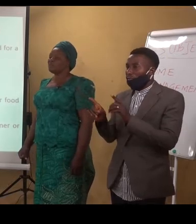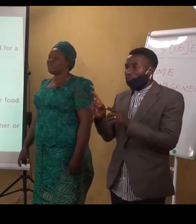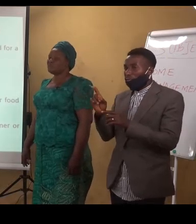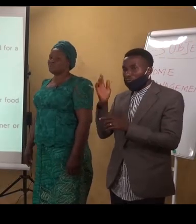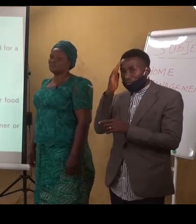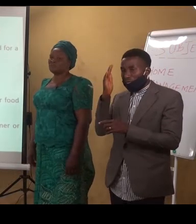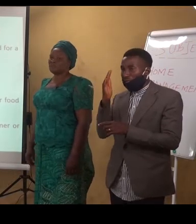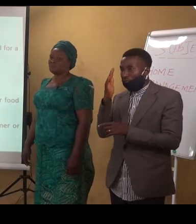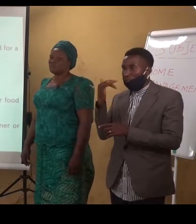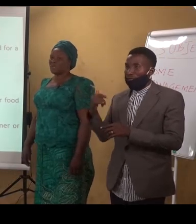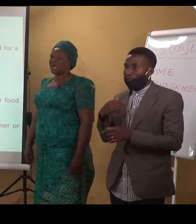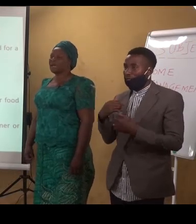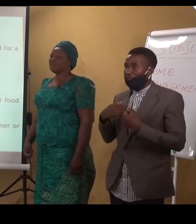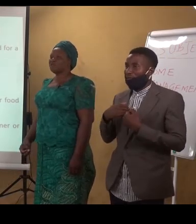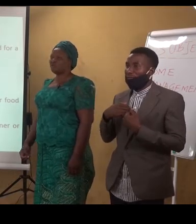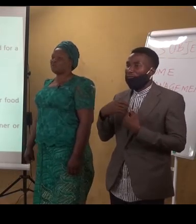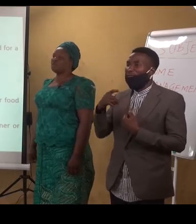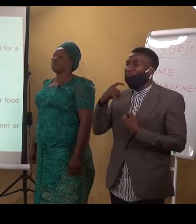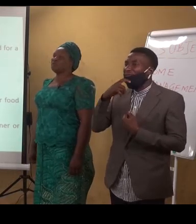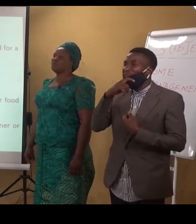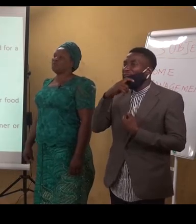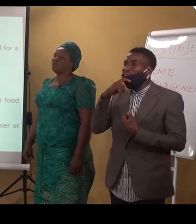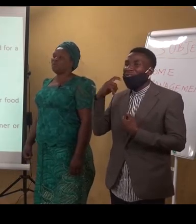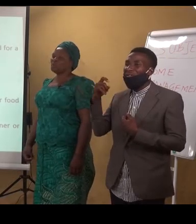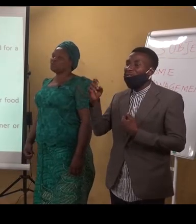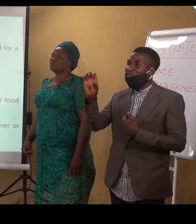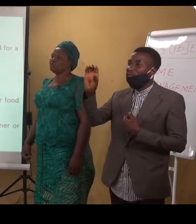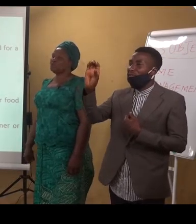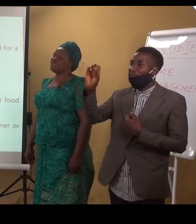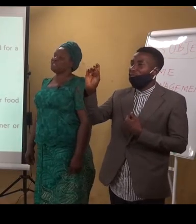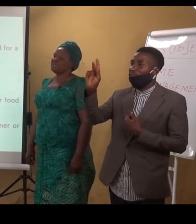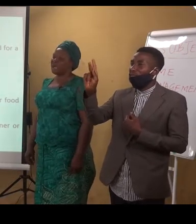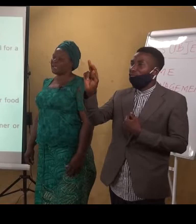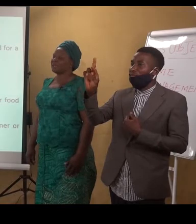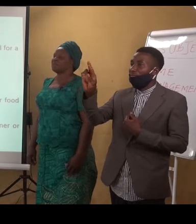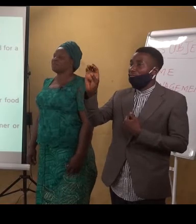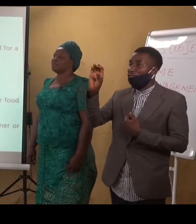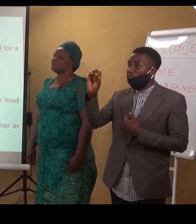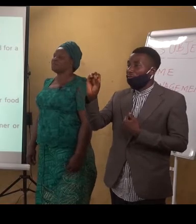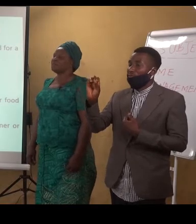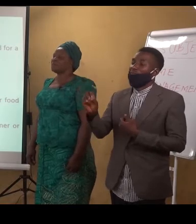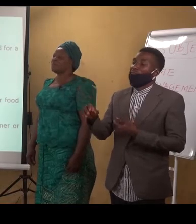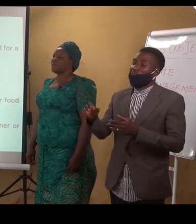dry tomatoes, canned food, bottled food in the market?